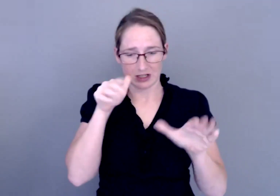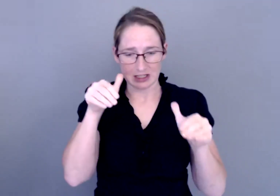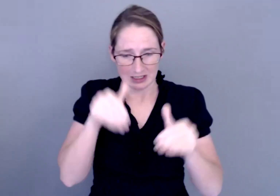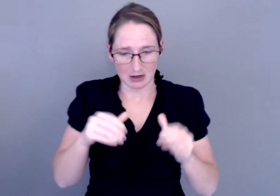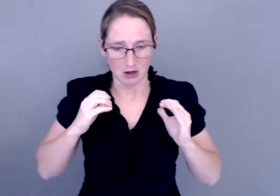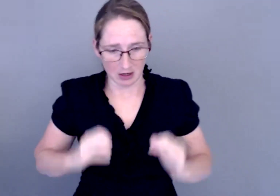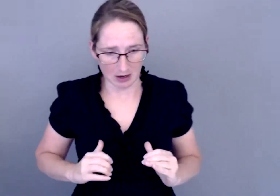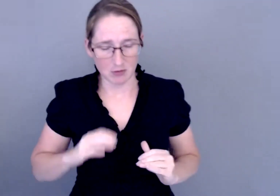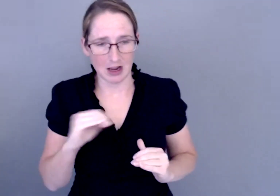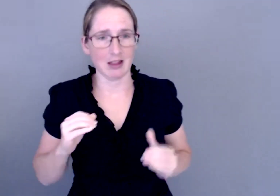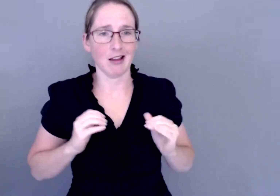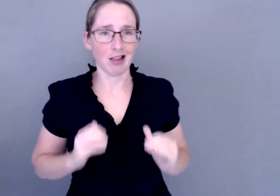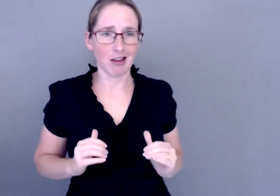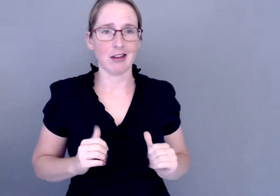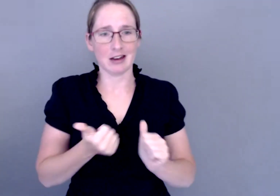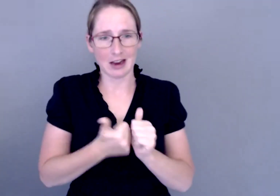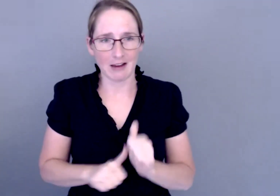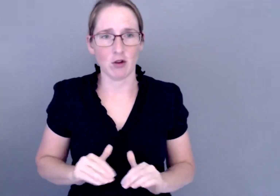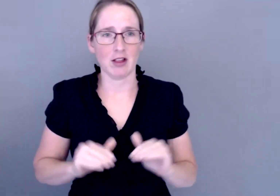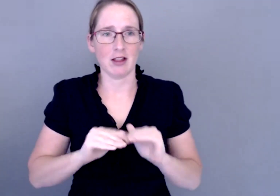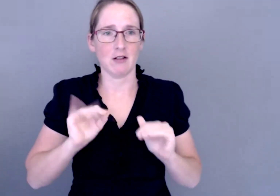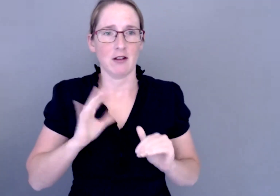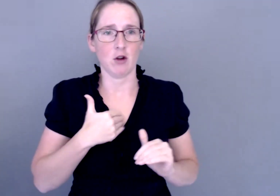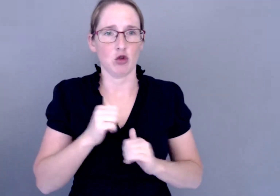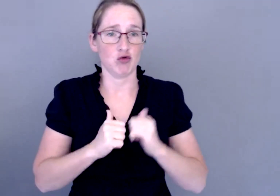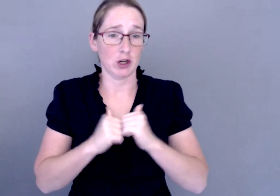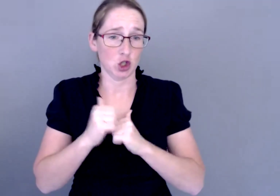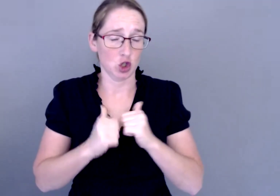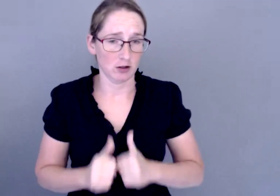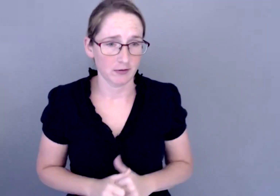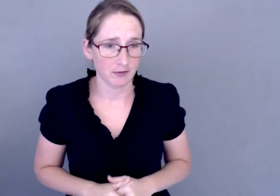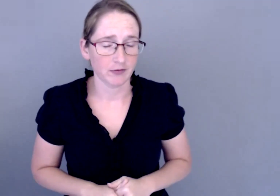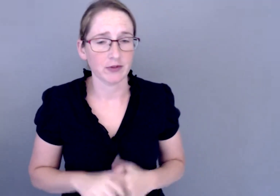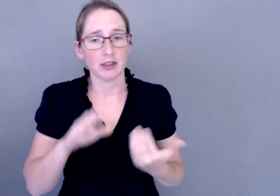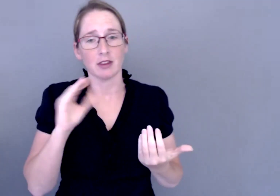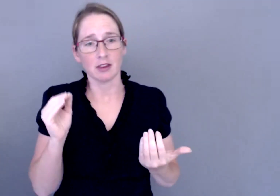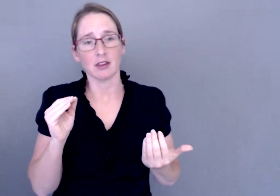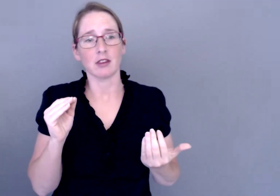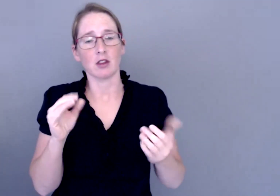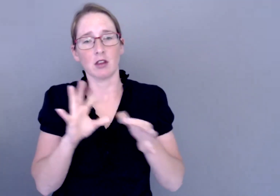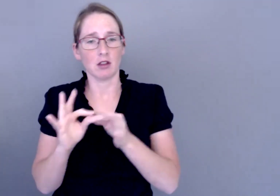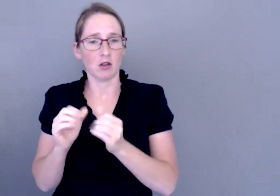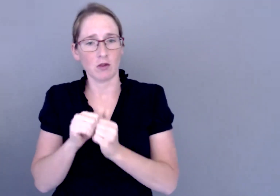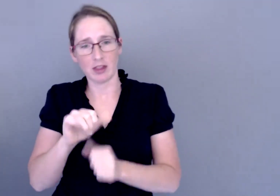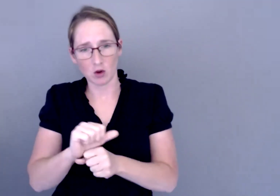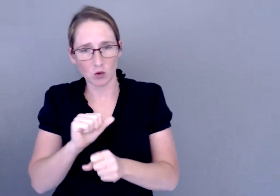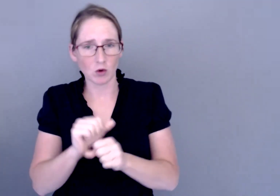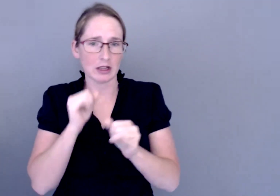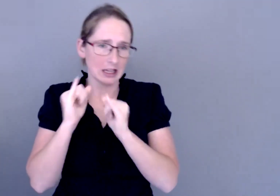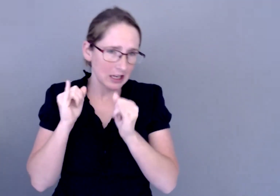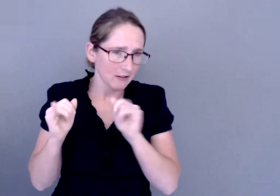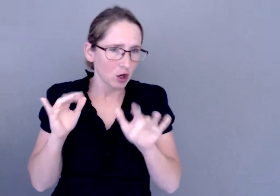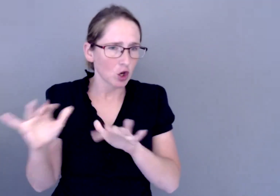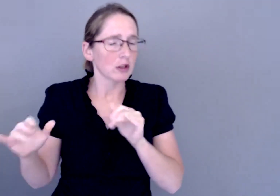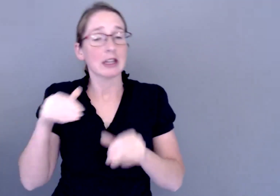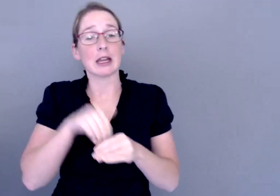customer and the client at every level of our structure? And along that work was a lot of interviews. They did